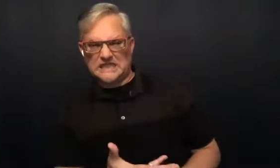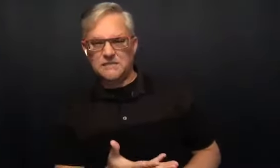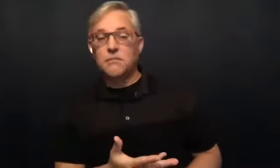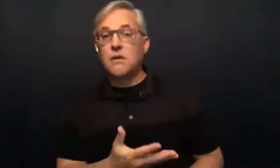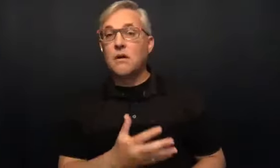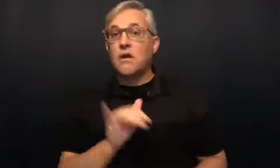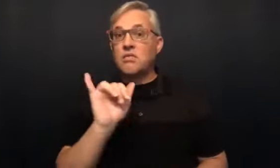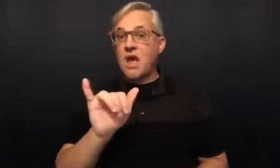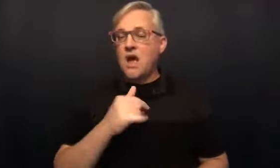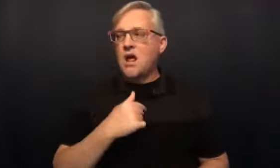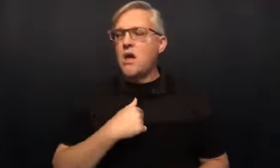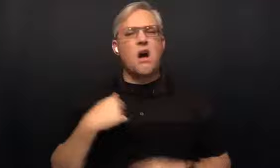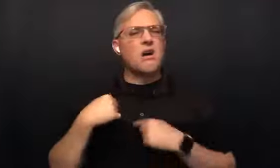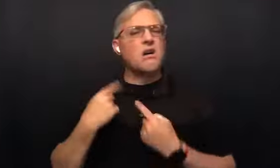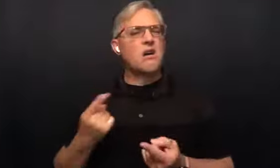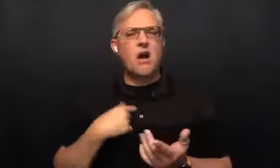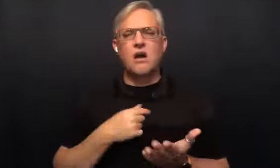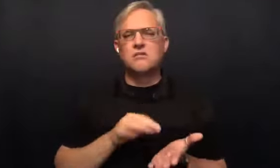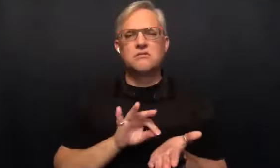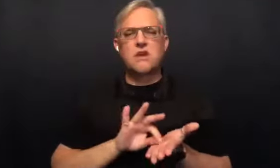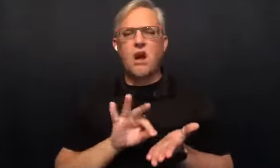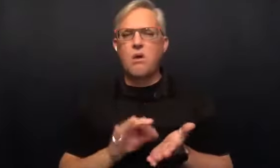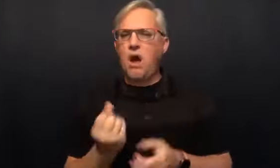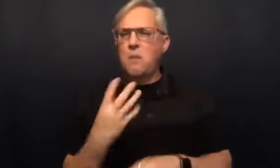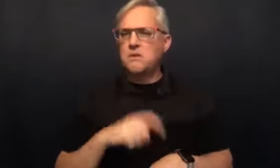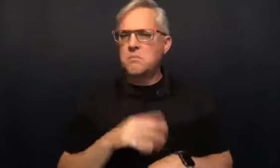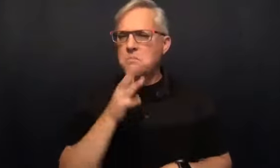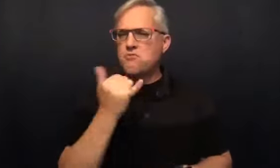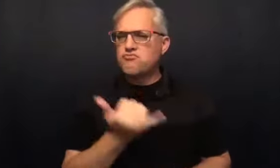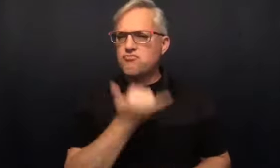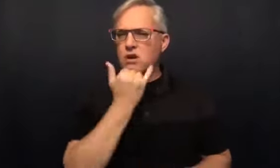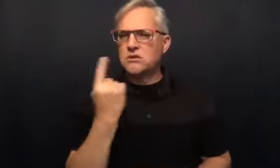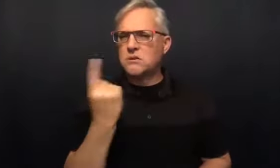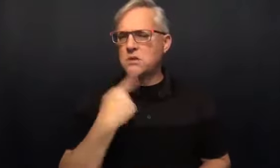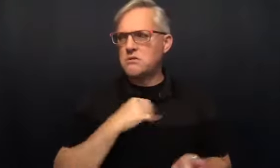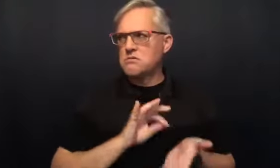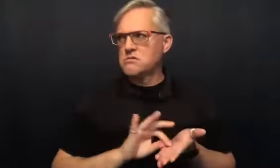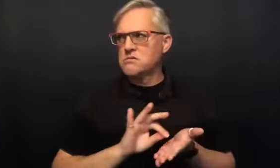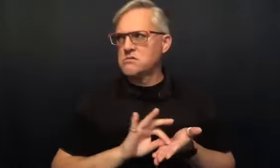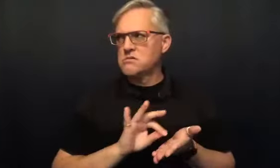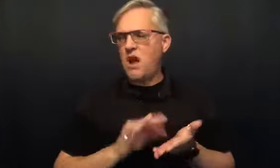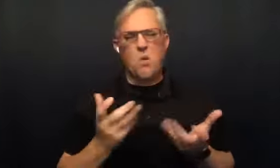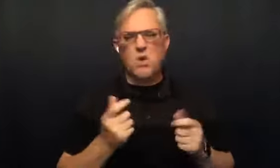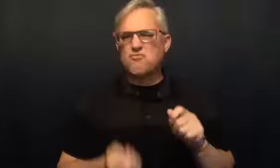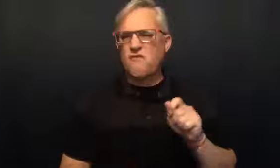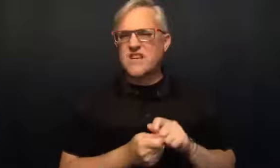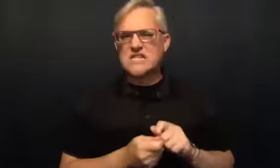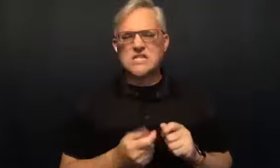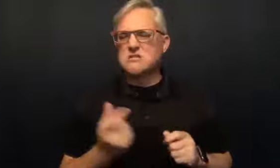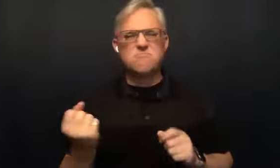been keeping score all my life. I've been waiting to enact revenge on my mother to get her back for everything that she